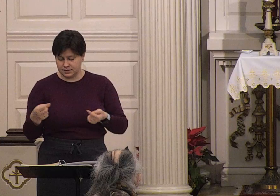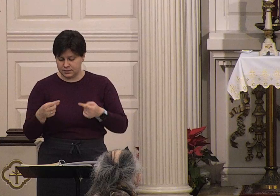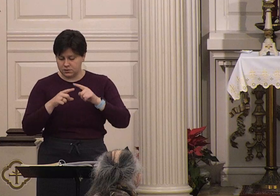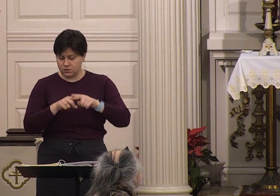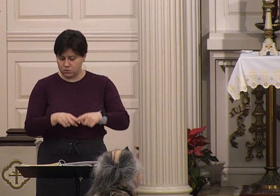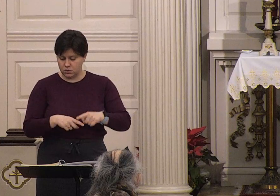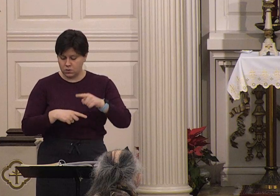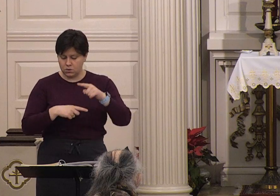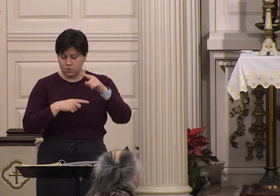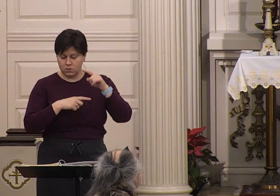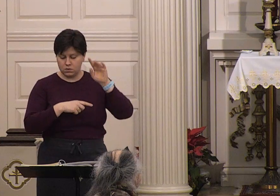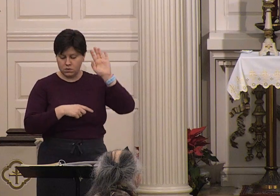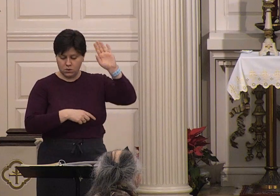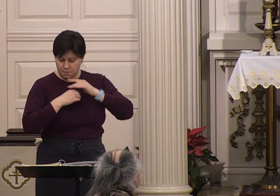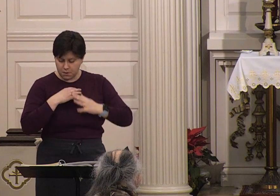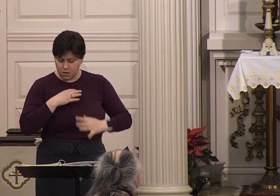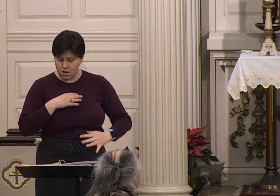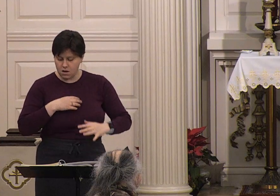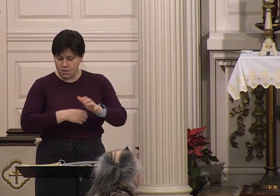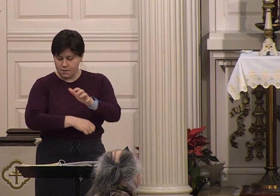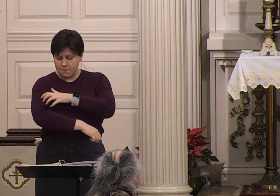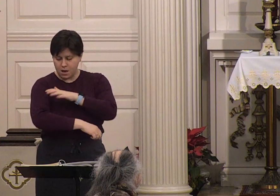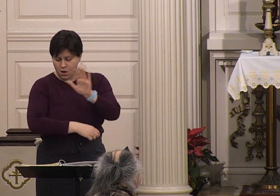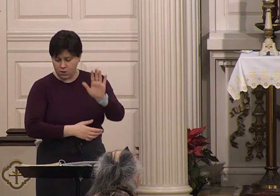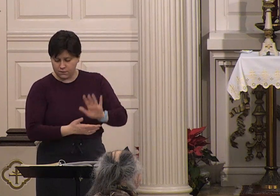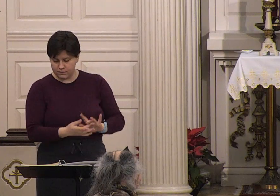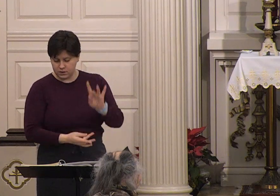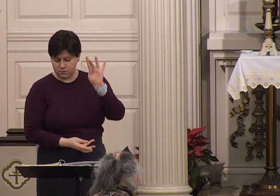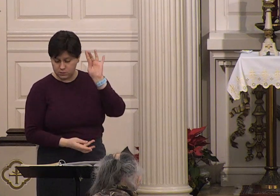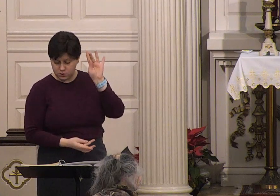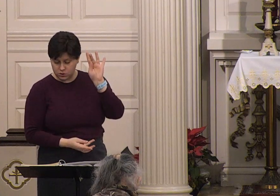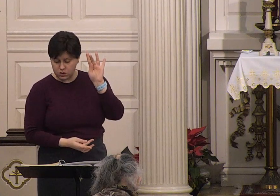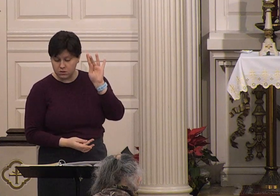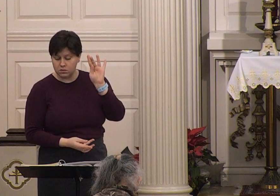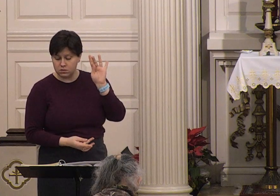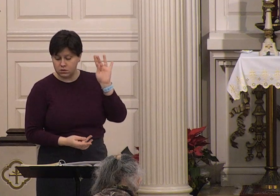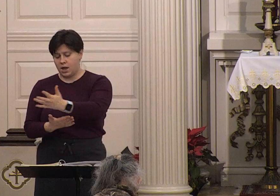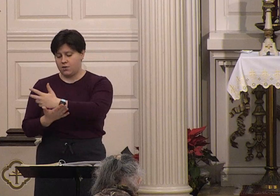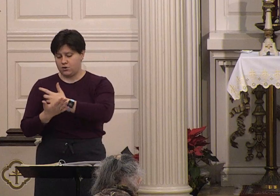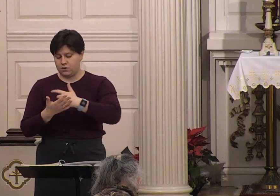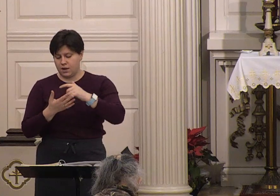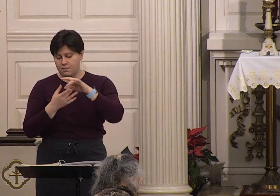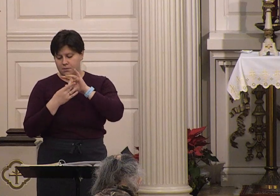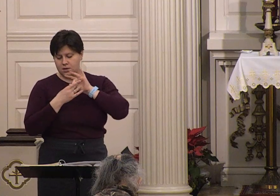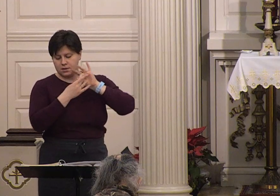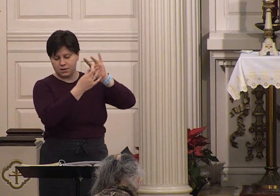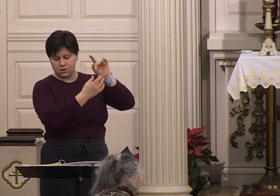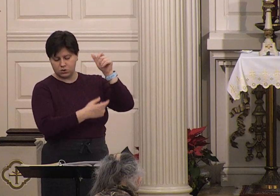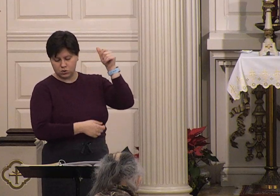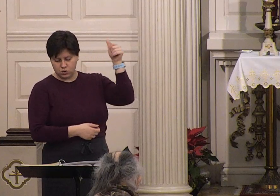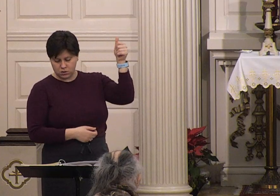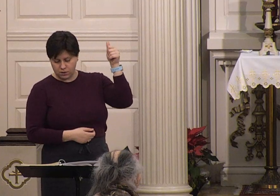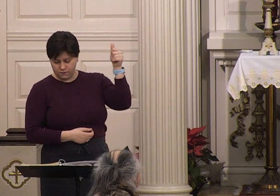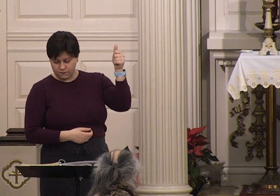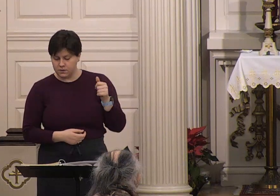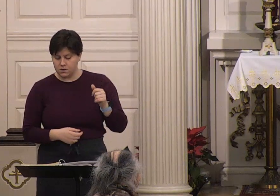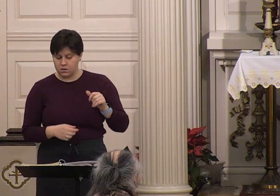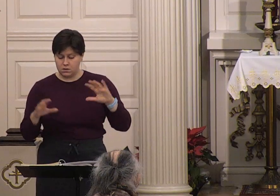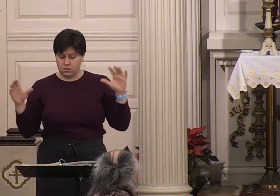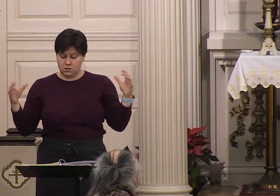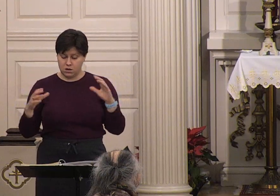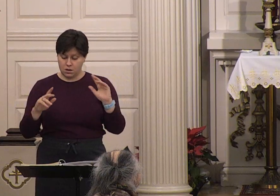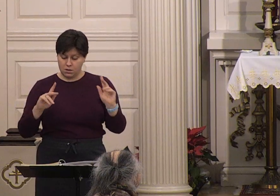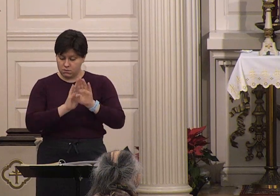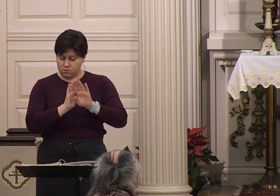through the blood of your Son and the power of the Spirit, you gathered them again to yourself, that a